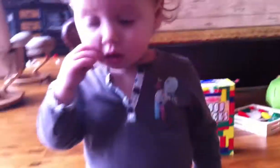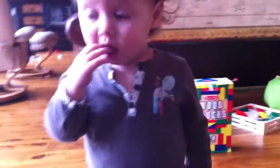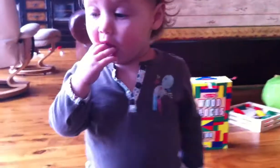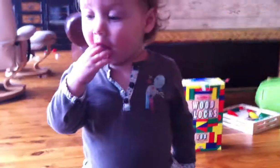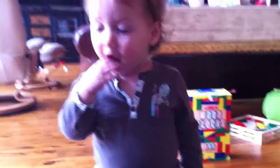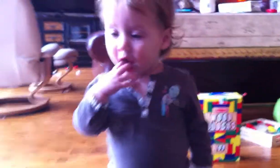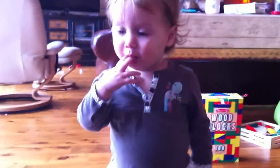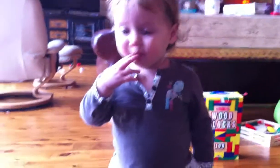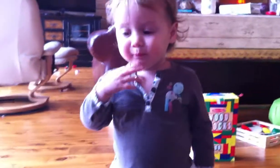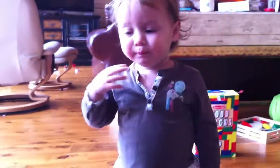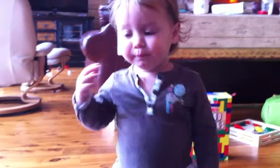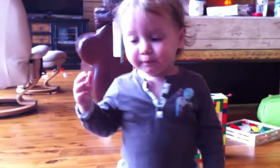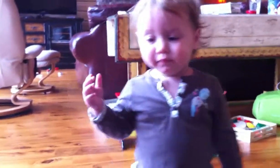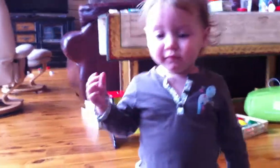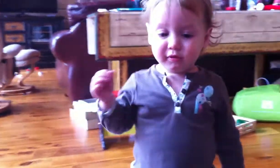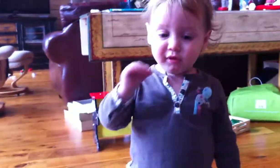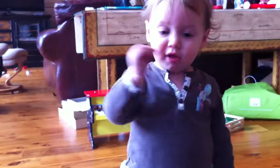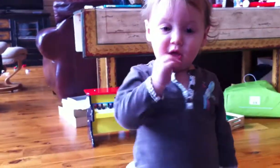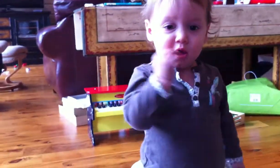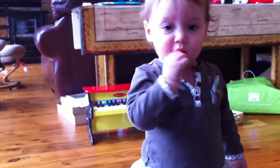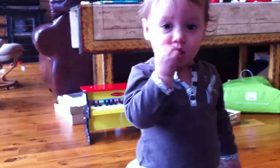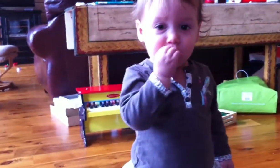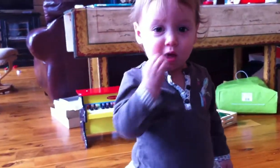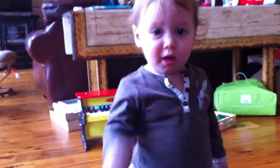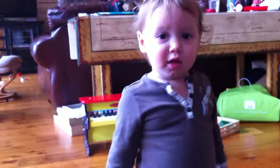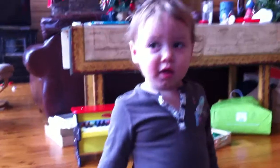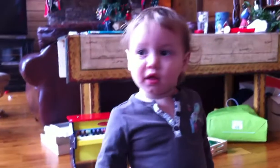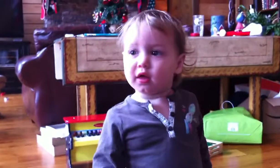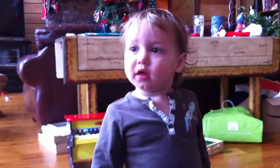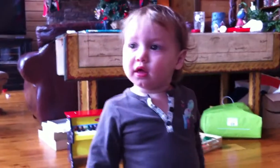sign eat? Can you sign horse?